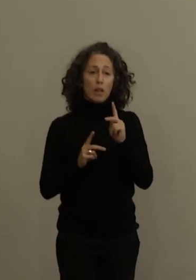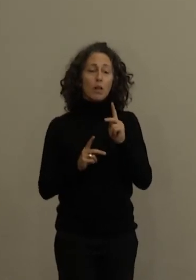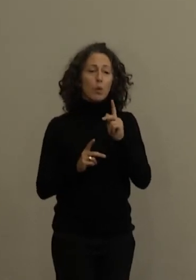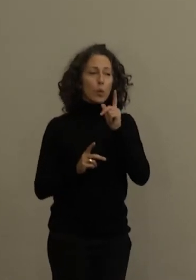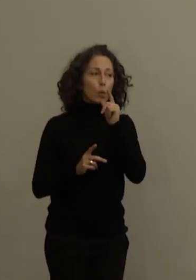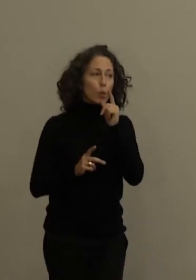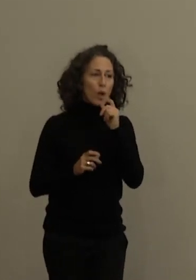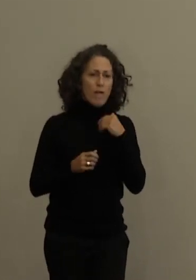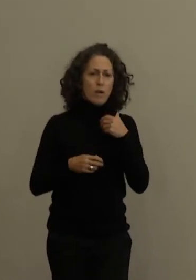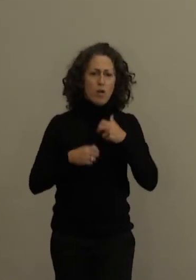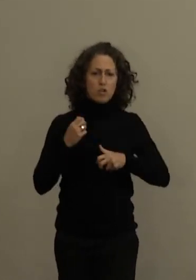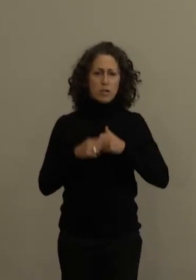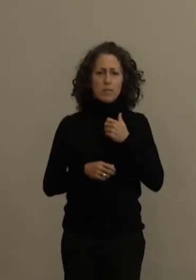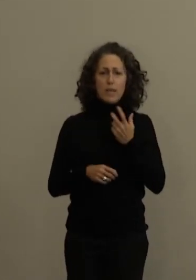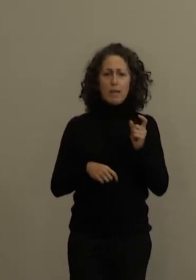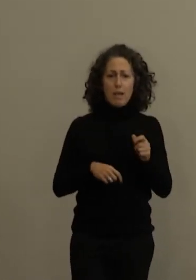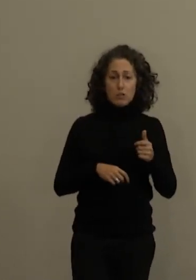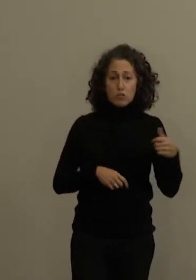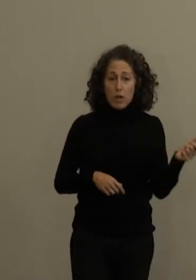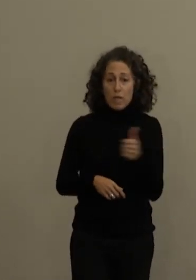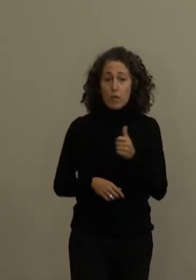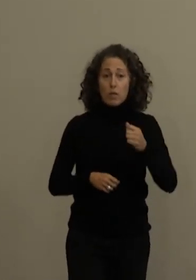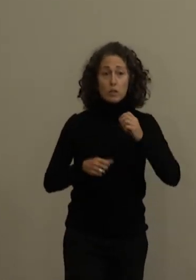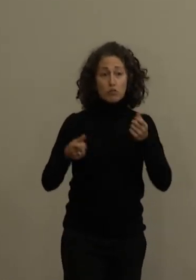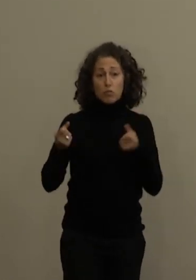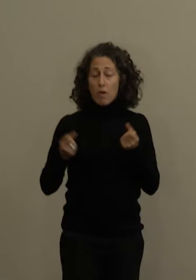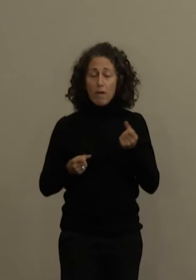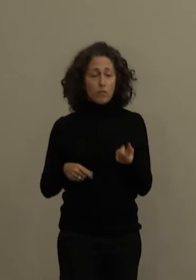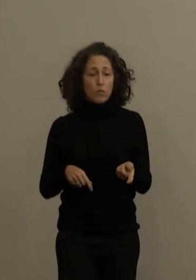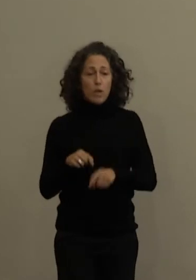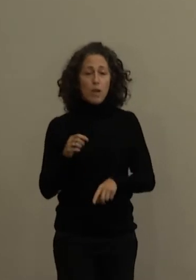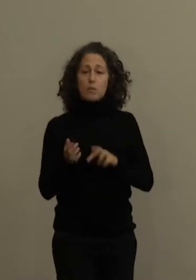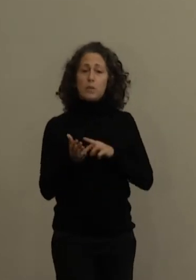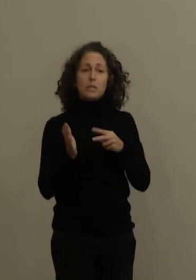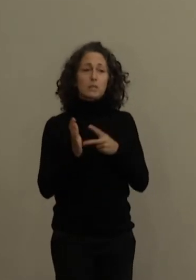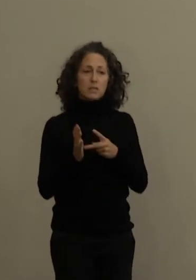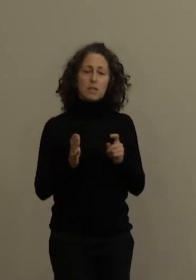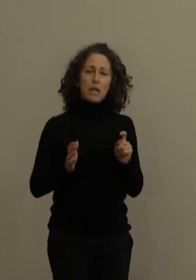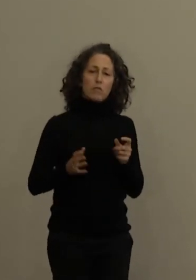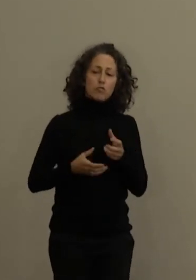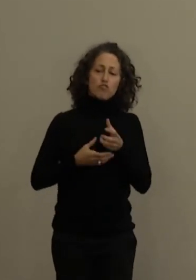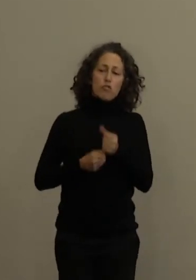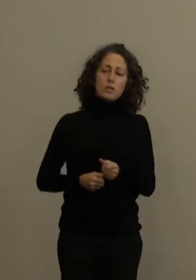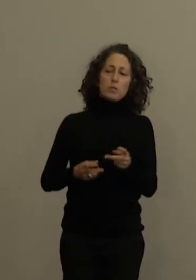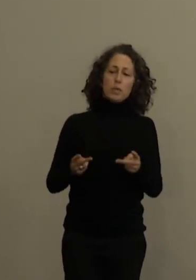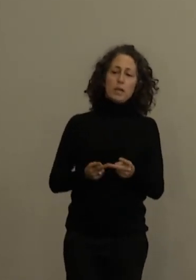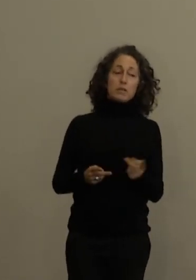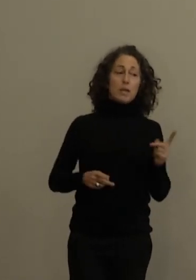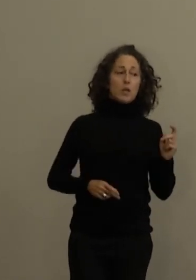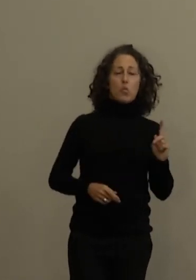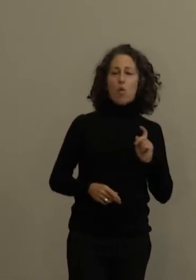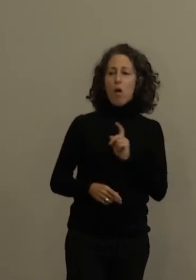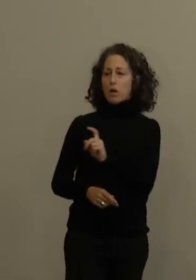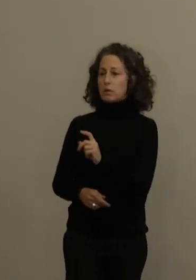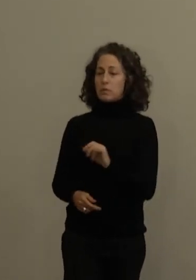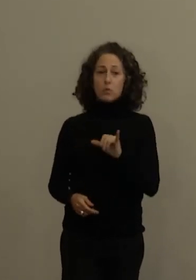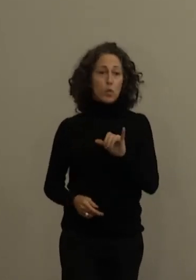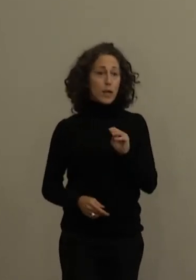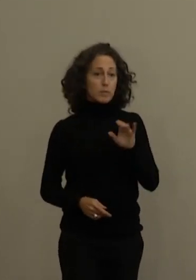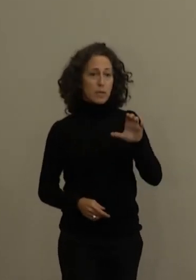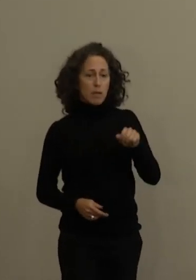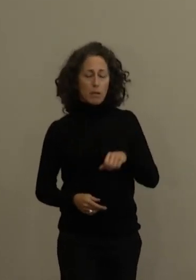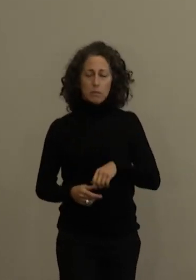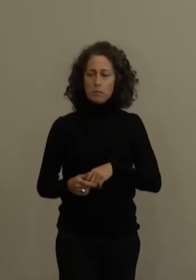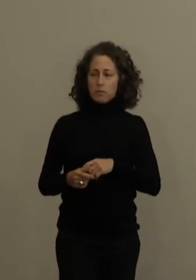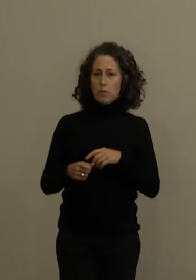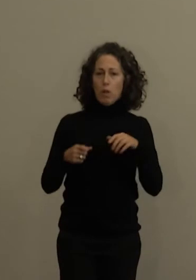places, and also where they would be in situations or facilities that people trust. You know, whether it's the YMCA or whether it's